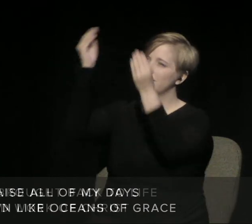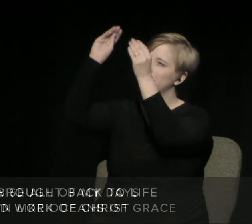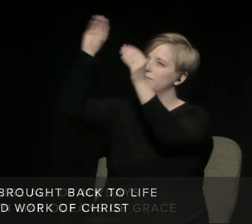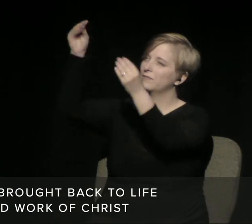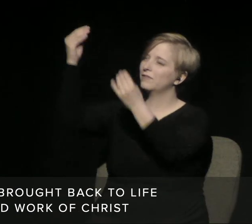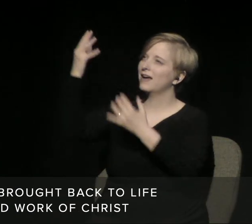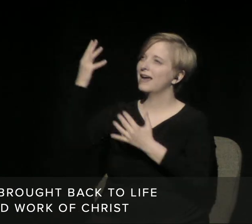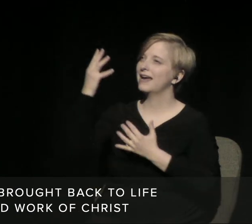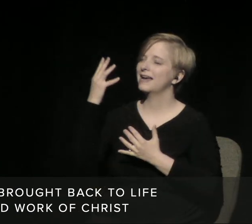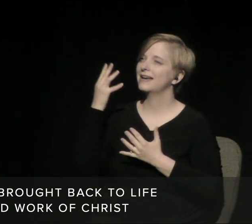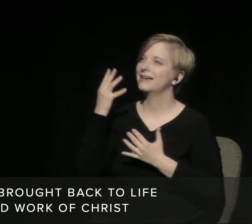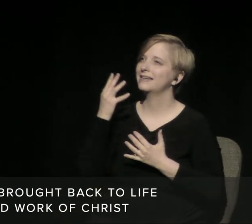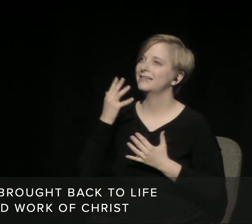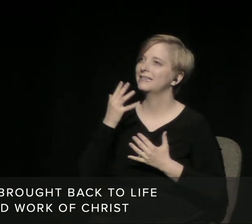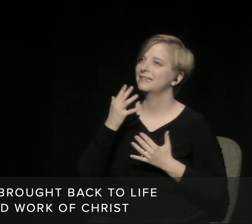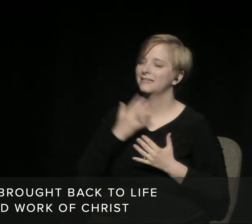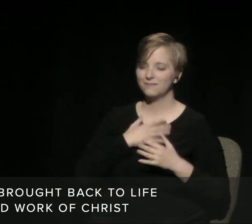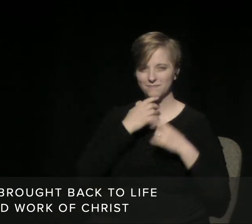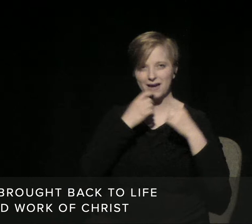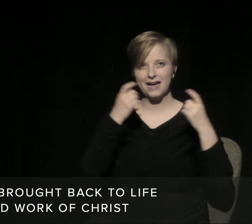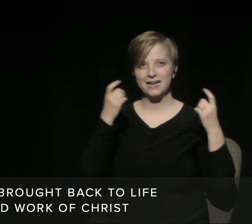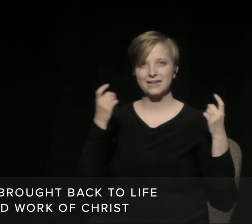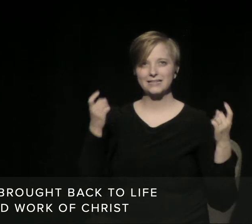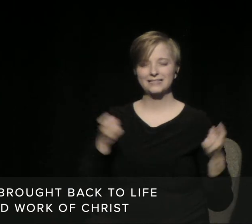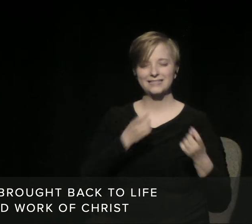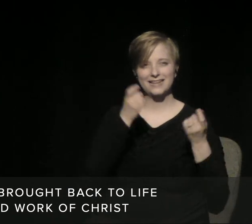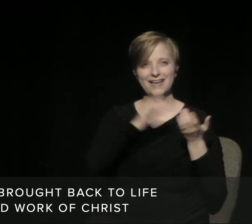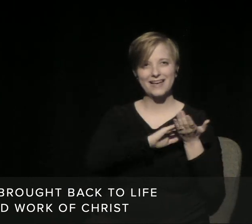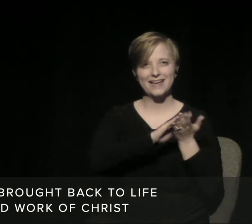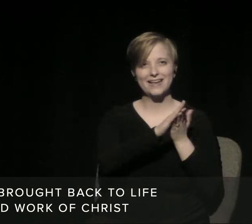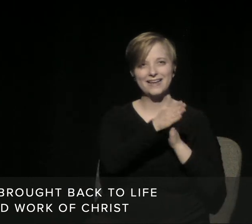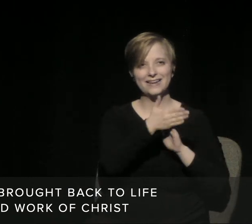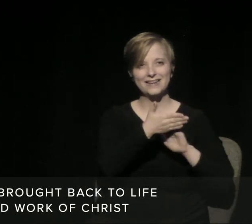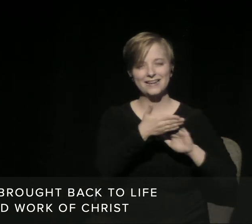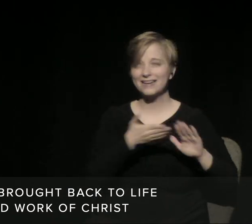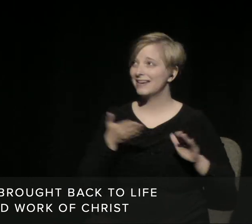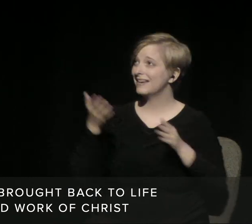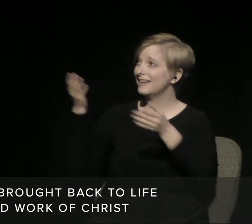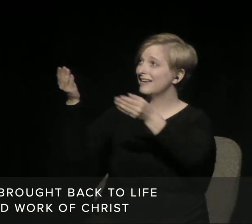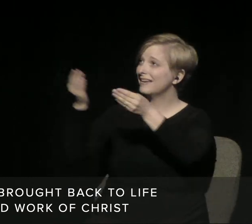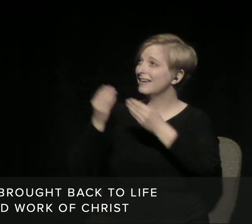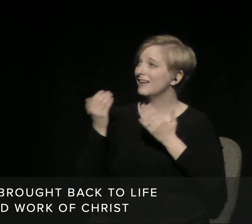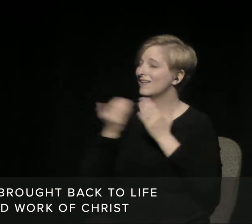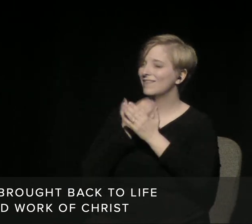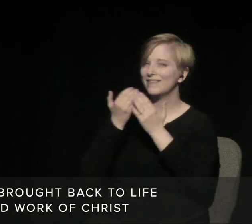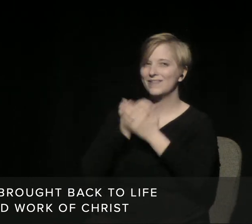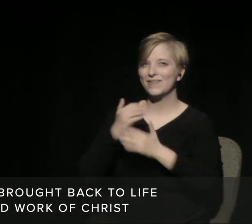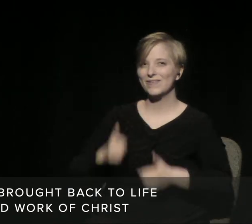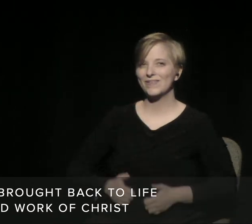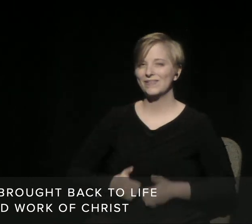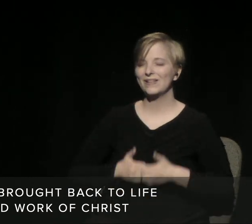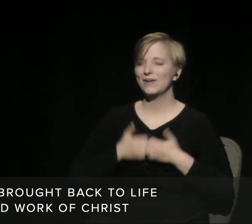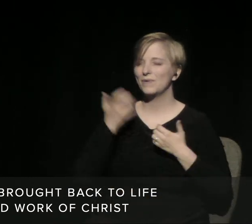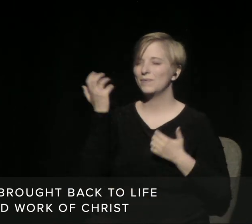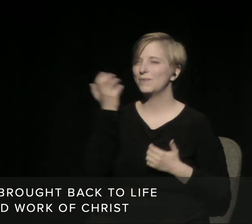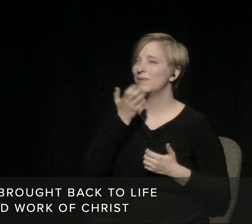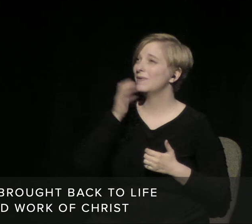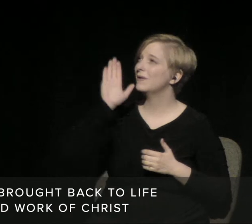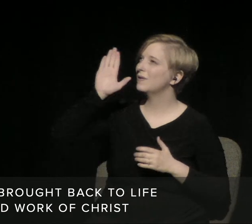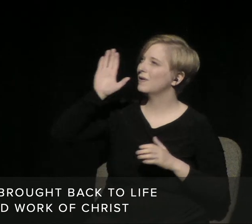oceans of grace. My sins swept away, I'm brought back to life. Here in